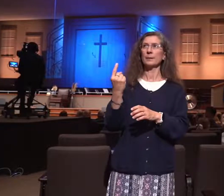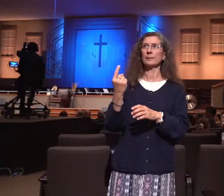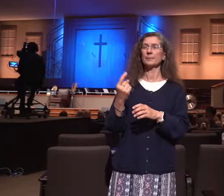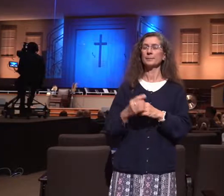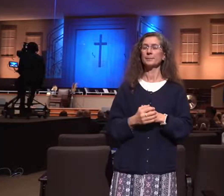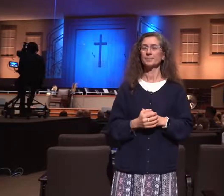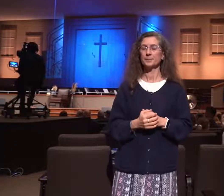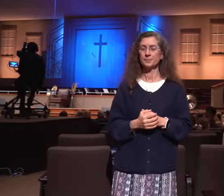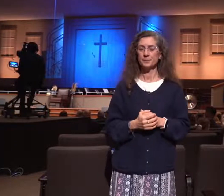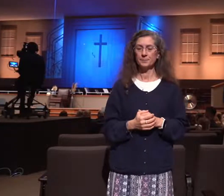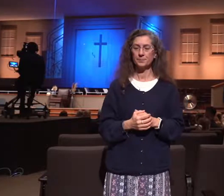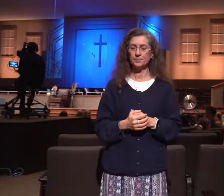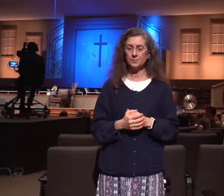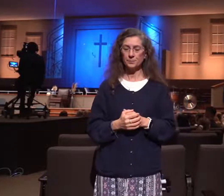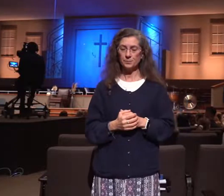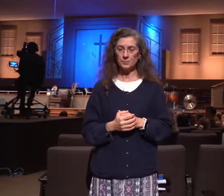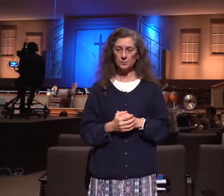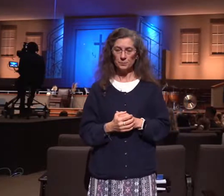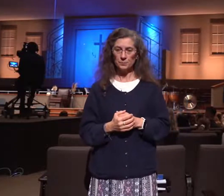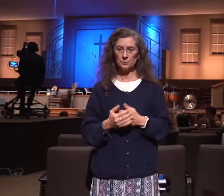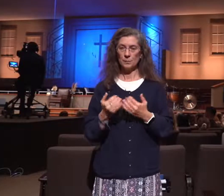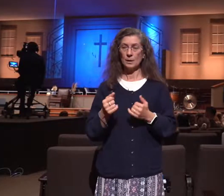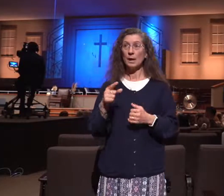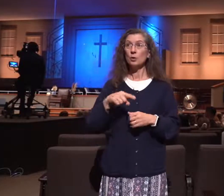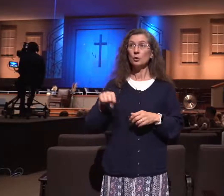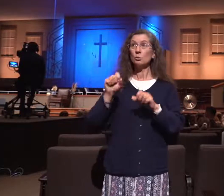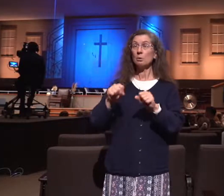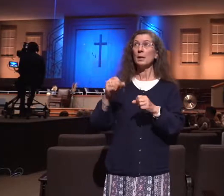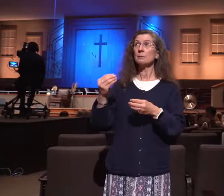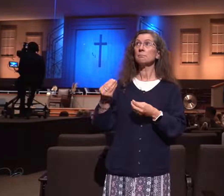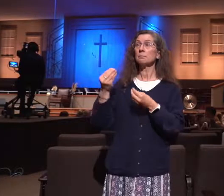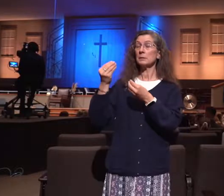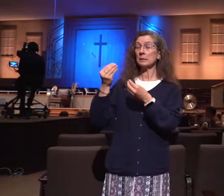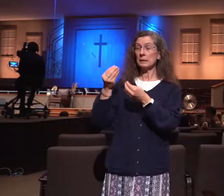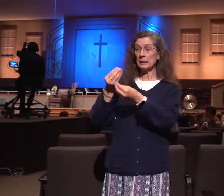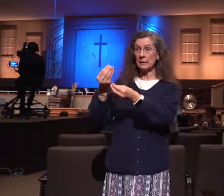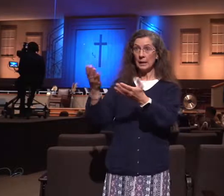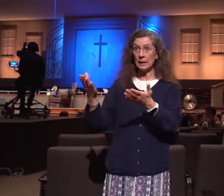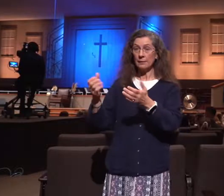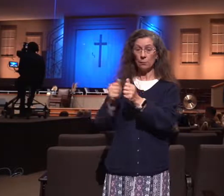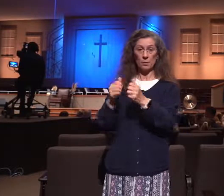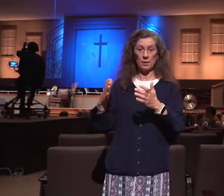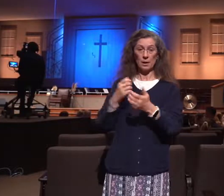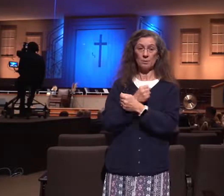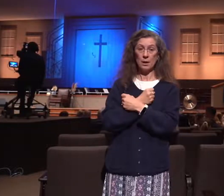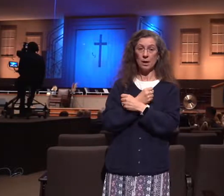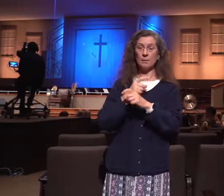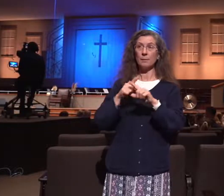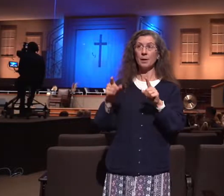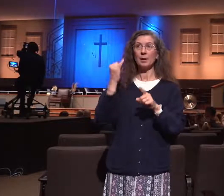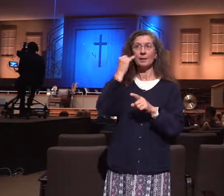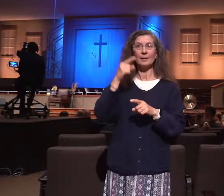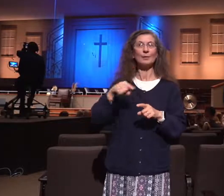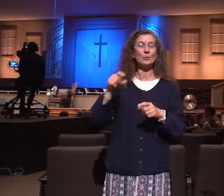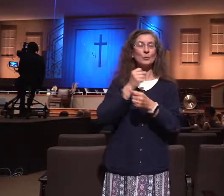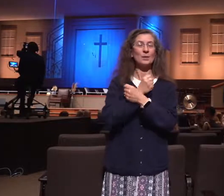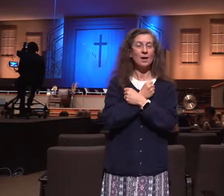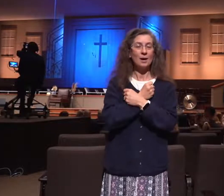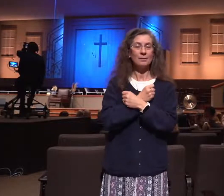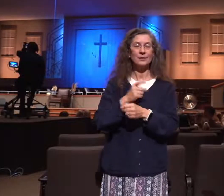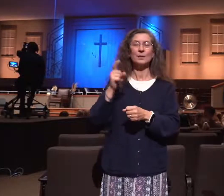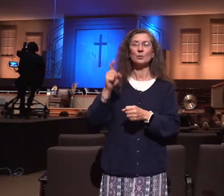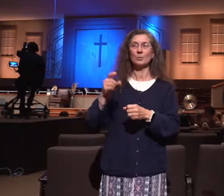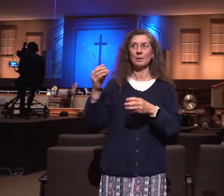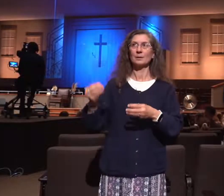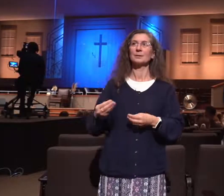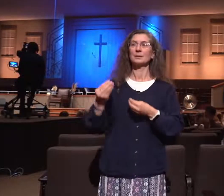Now, you can give without loving, but you can't love without giving.